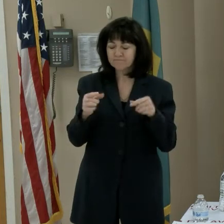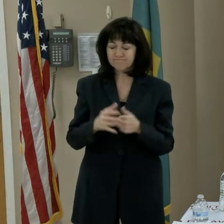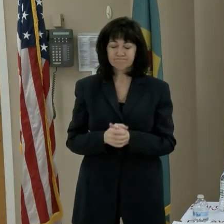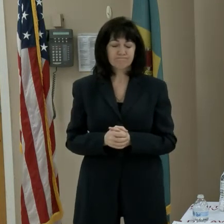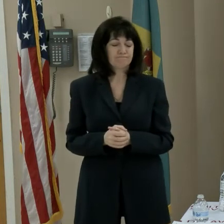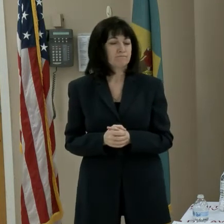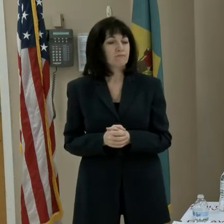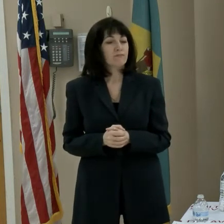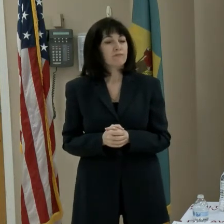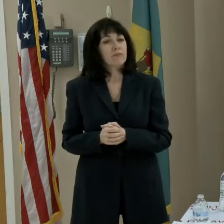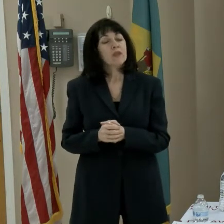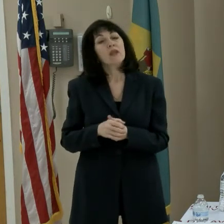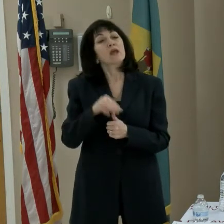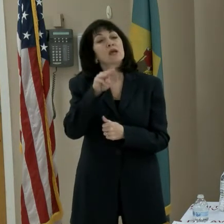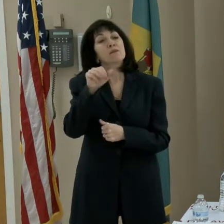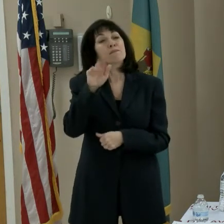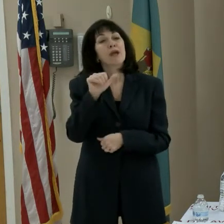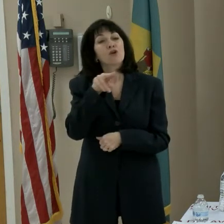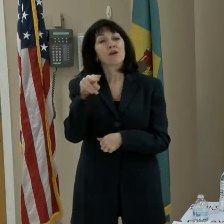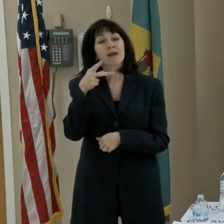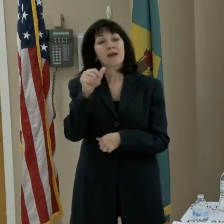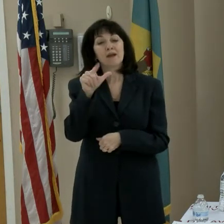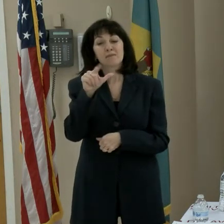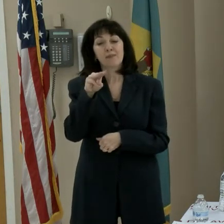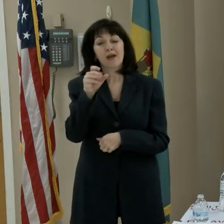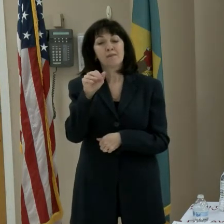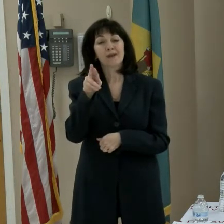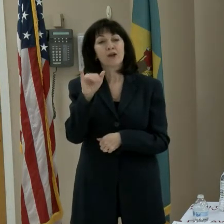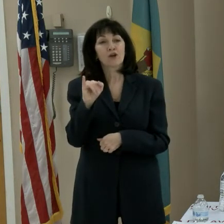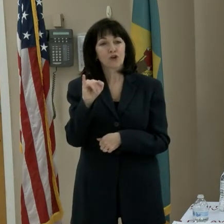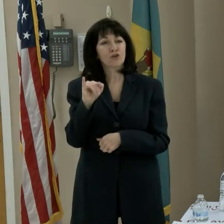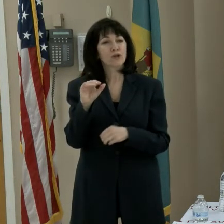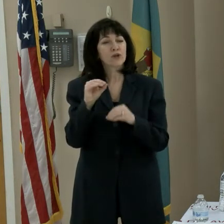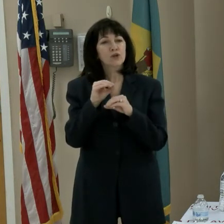Marianne Palmieri says, no thermometers can be found. Do you